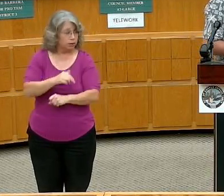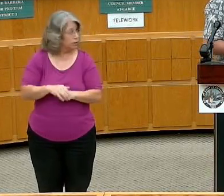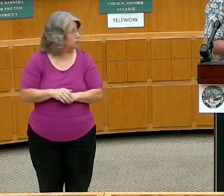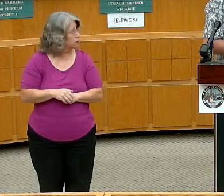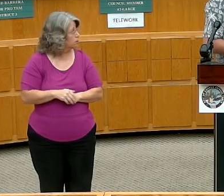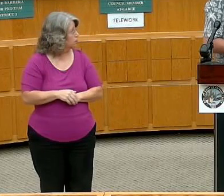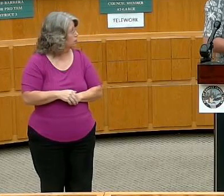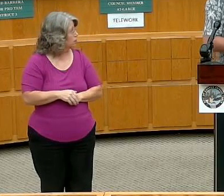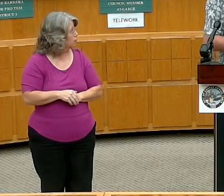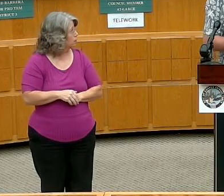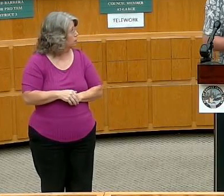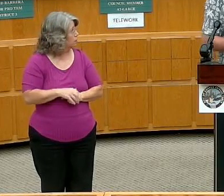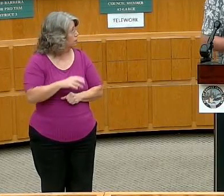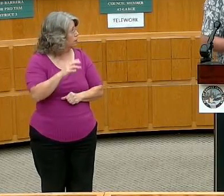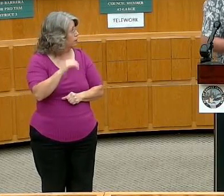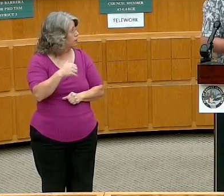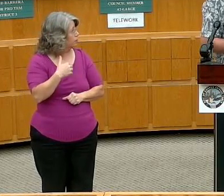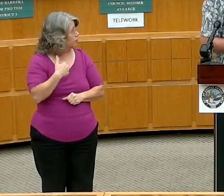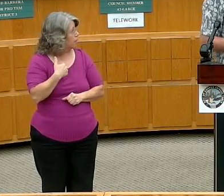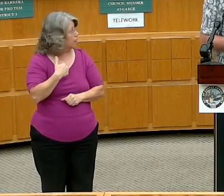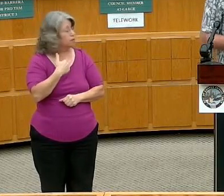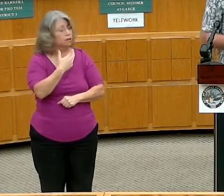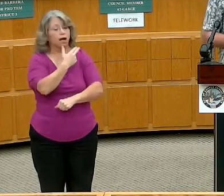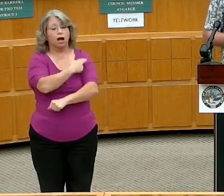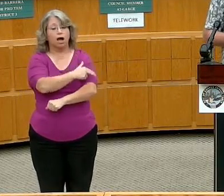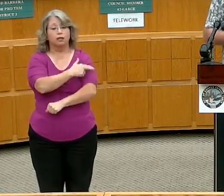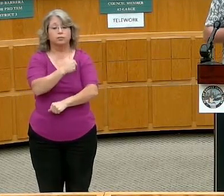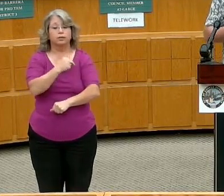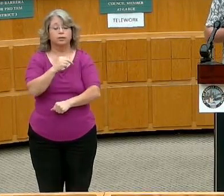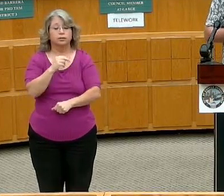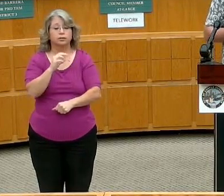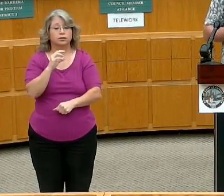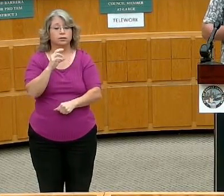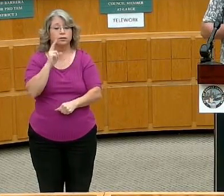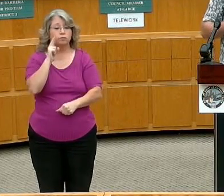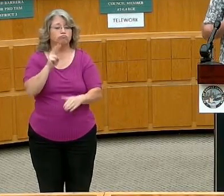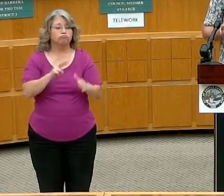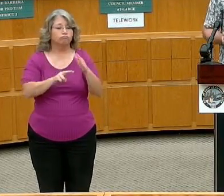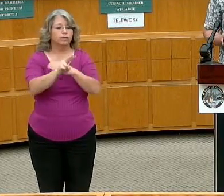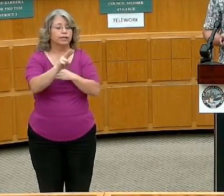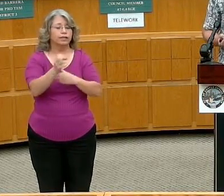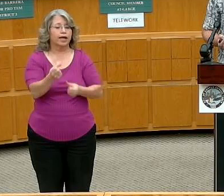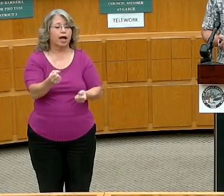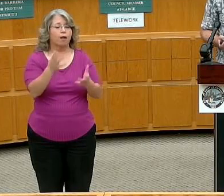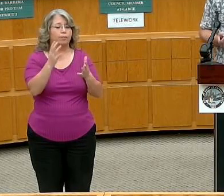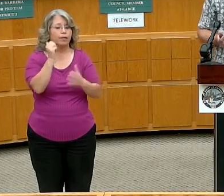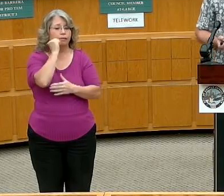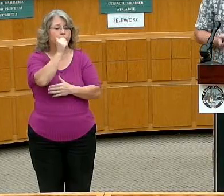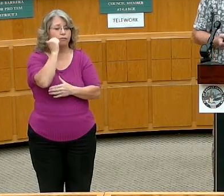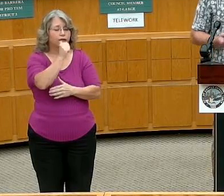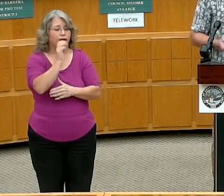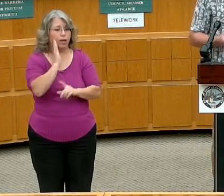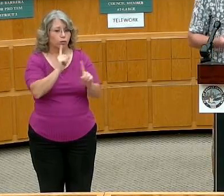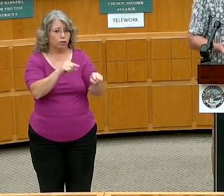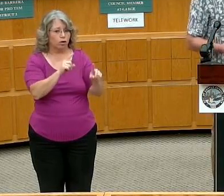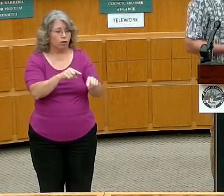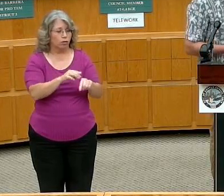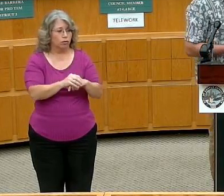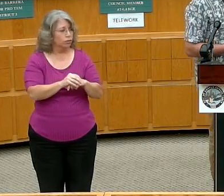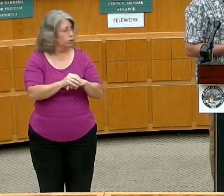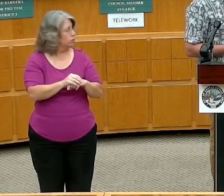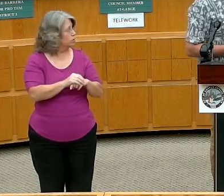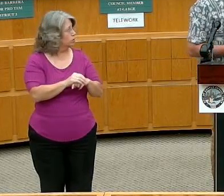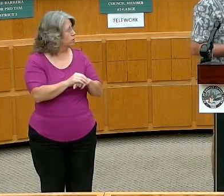hospital projected daily census. That's the number of people at the hospital, or at least that would be at the hospital if there was an available bed on that